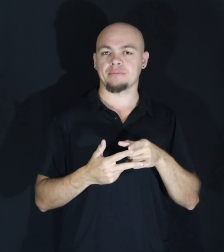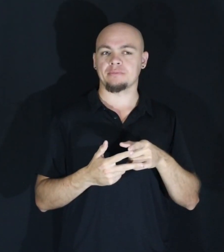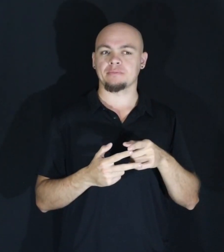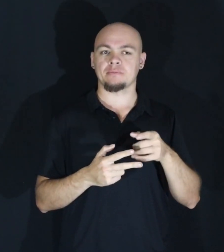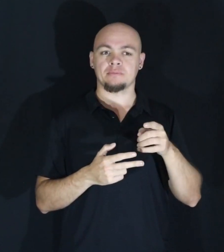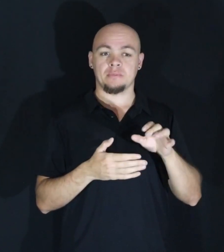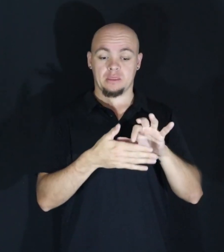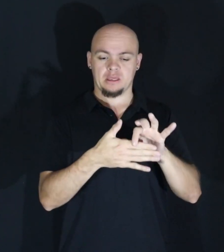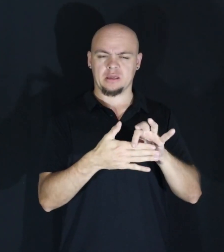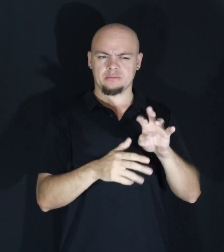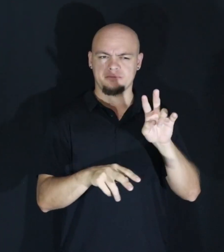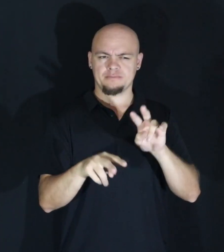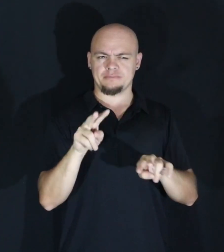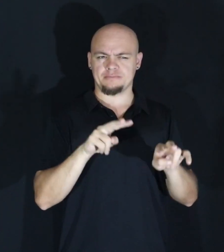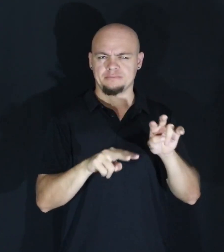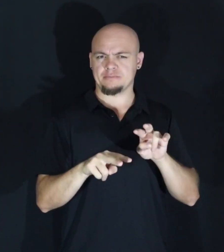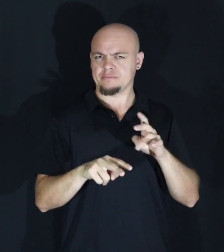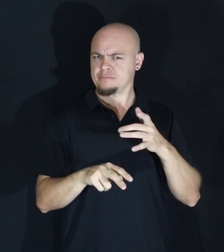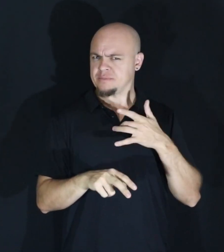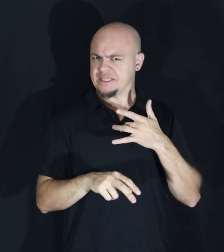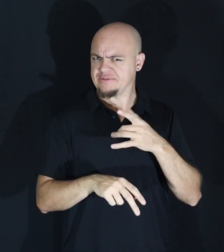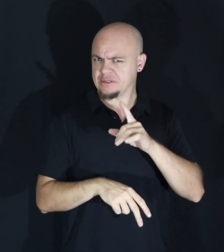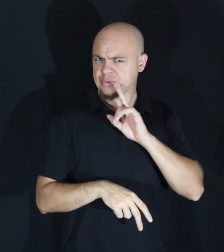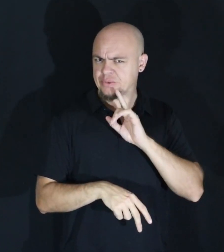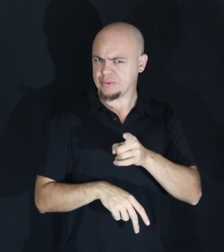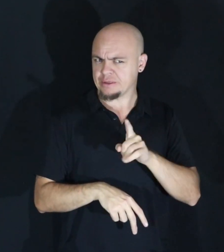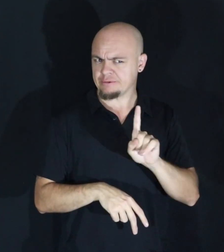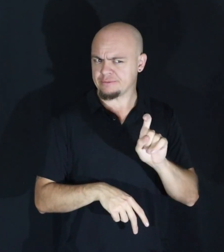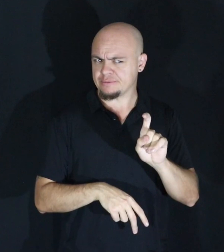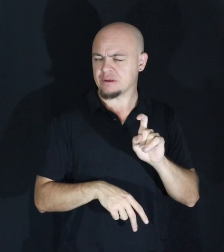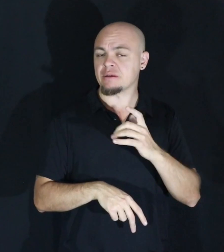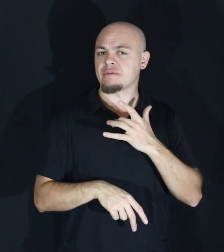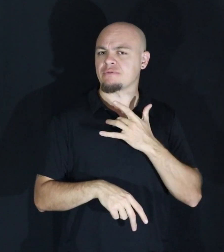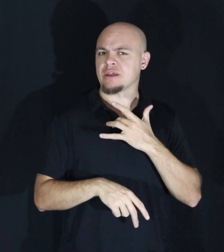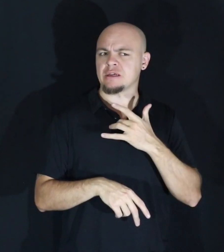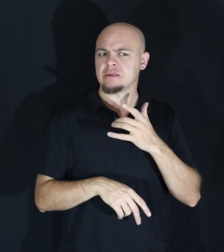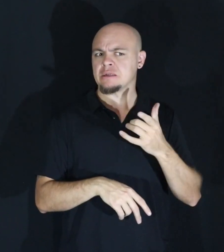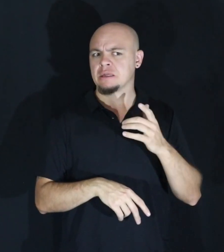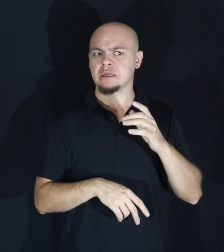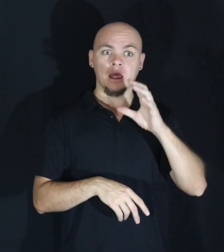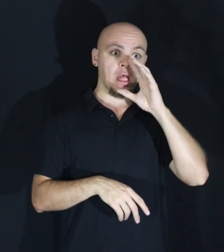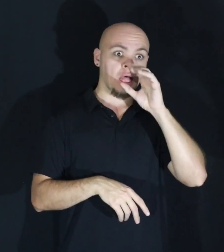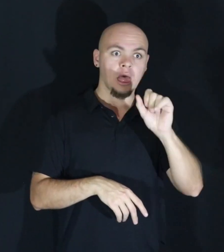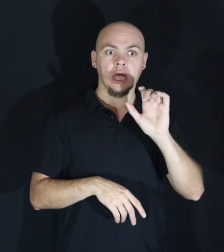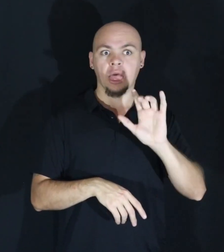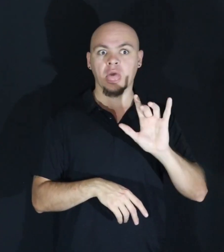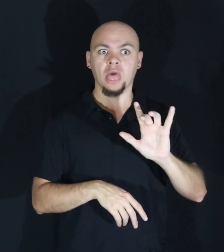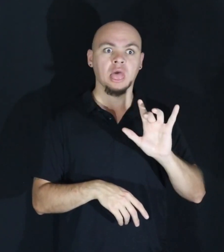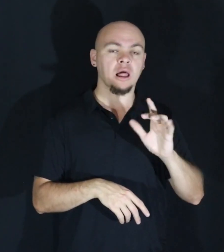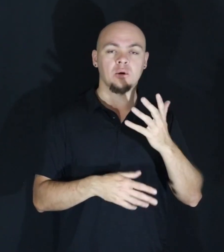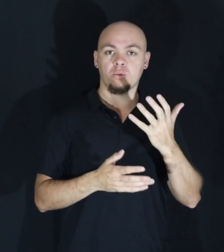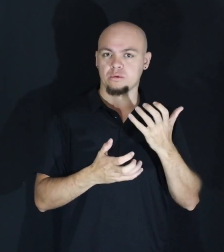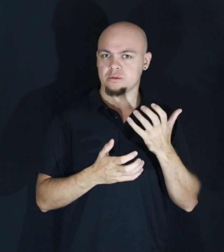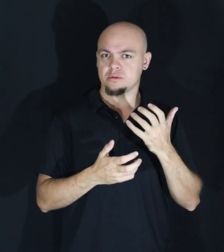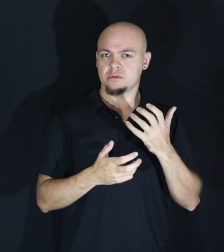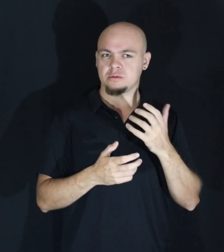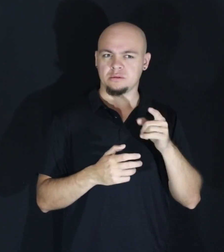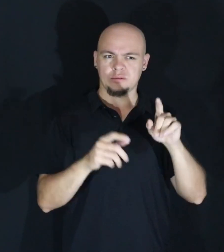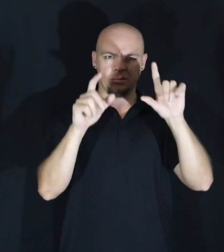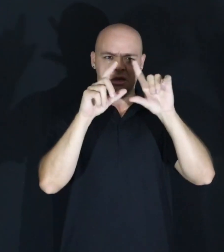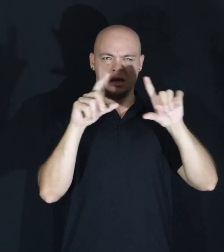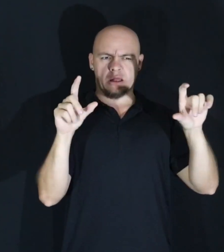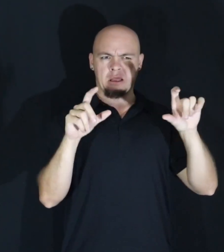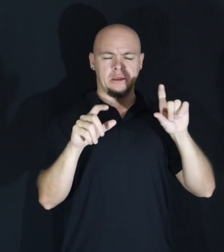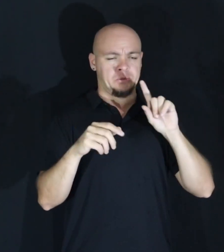evaluate the content. Does this feel real? Does this feel like clickbait? Why is this headline so